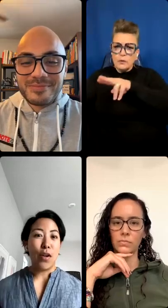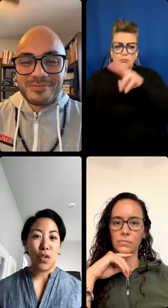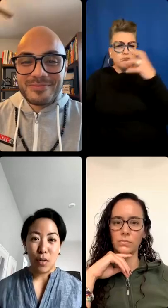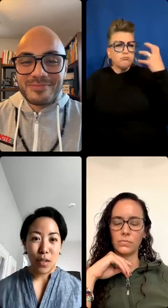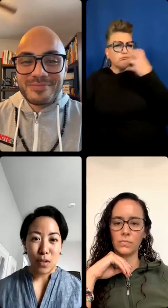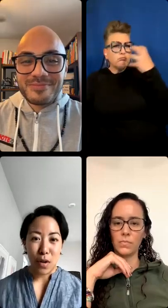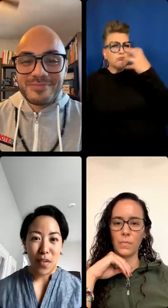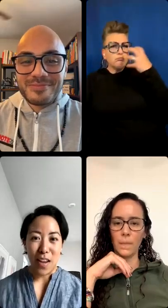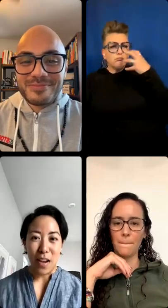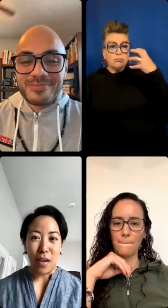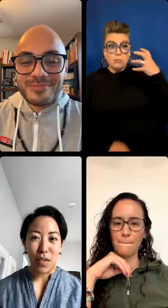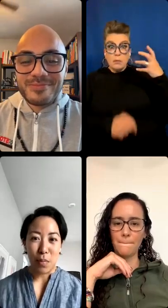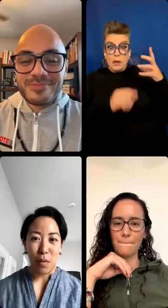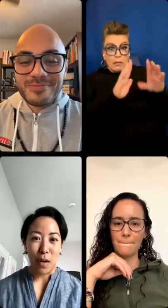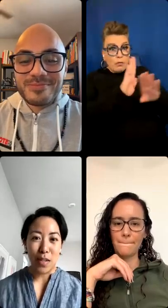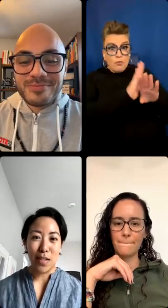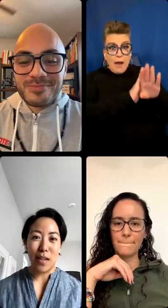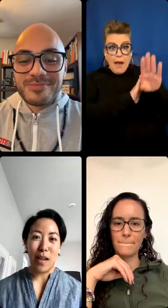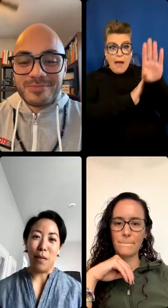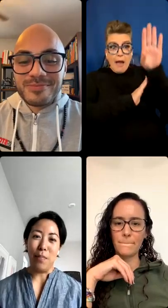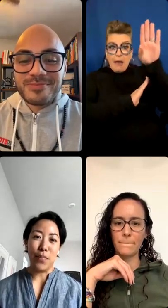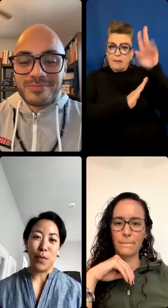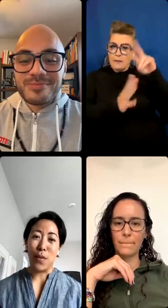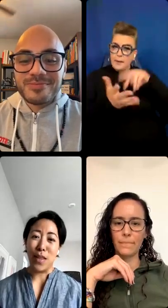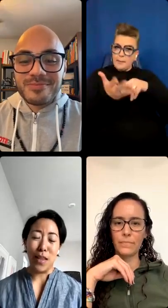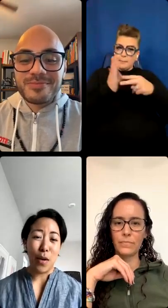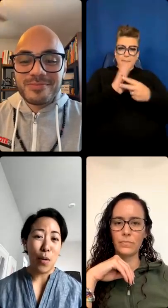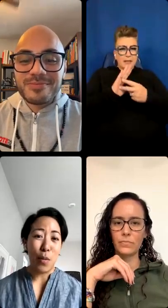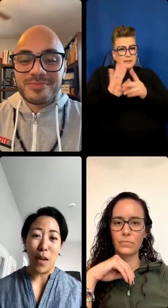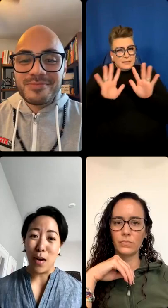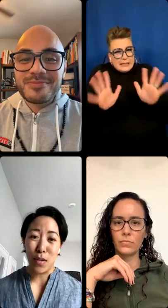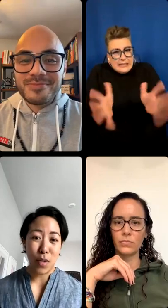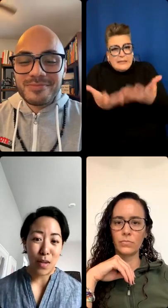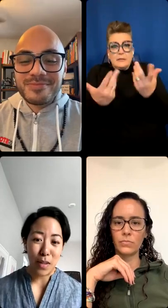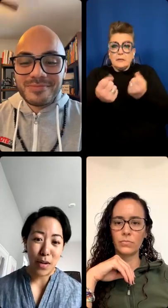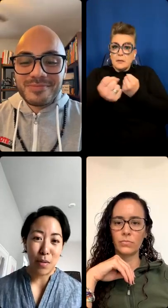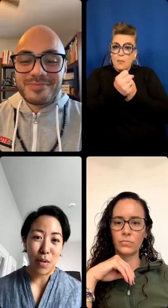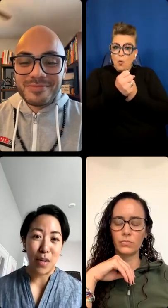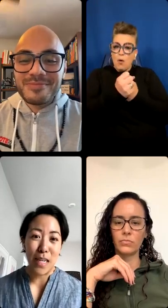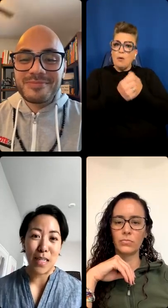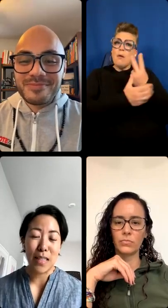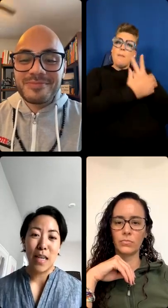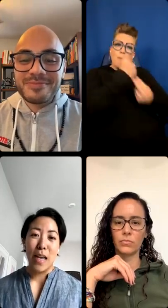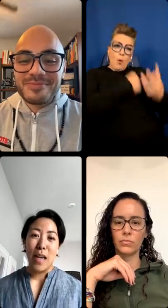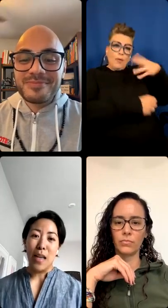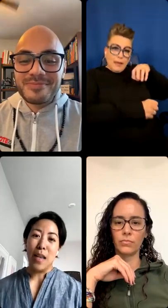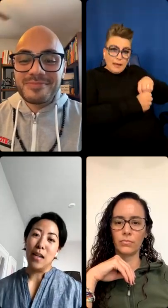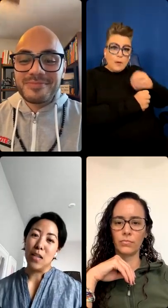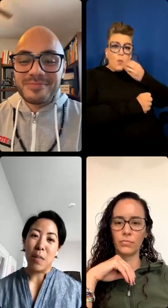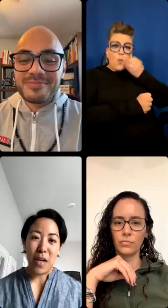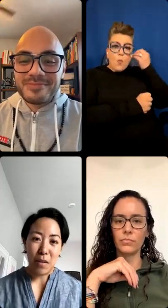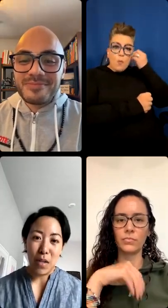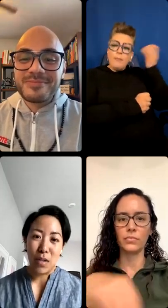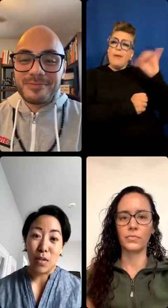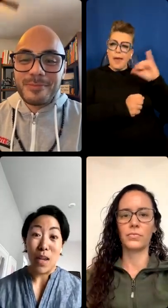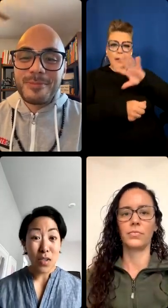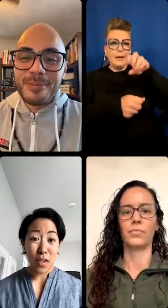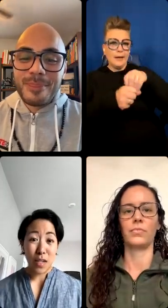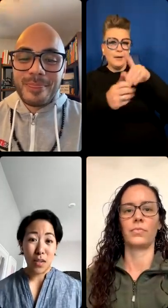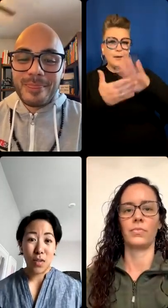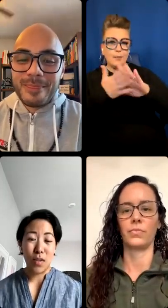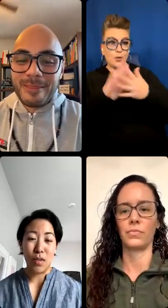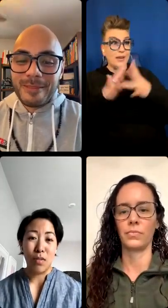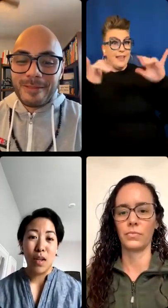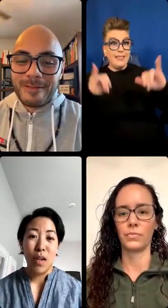that they are so deserving of support within the home and also in their communities. And that inspired me to